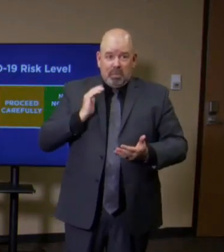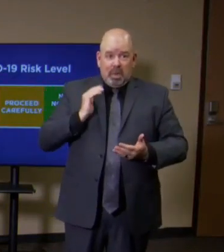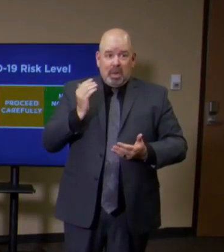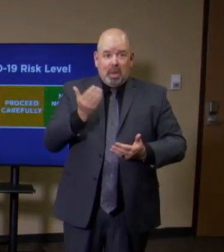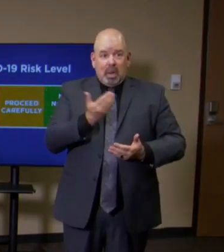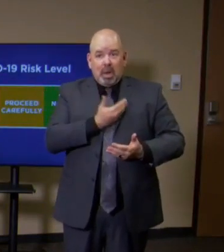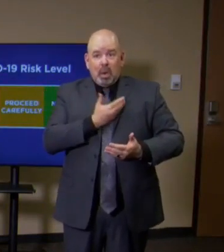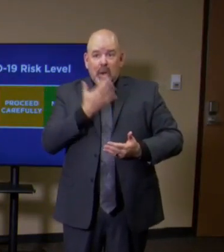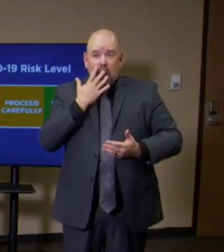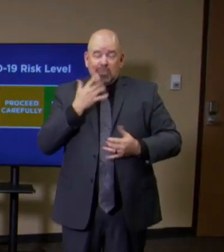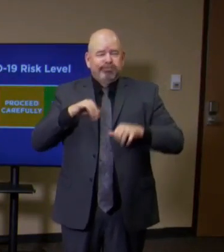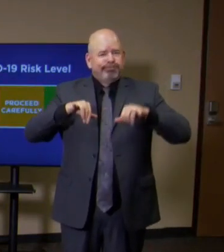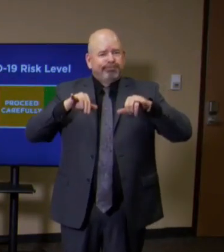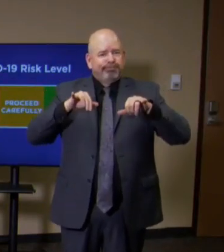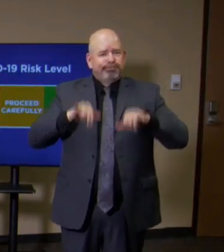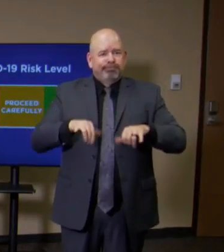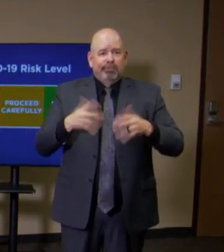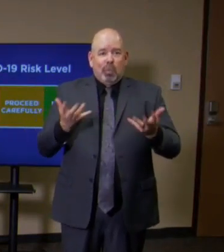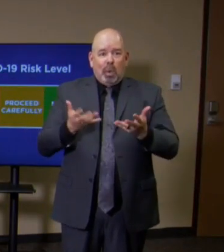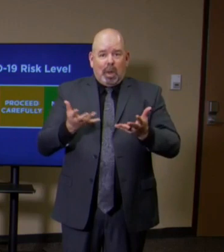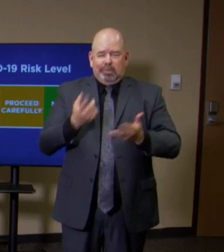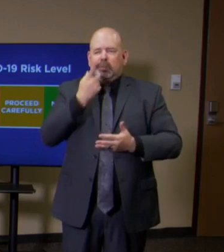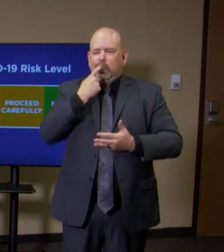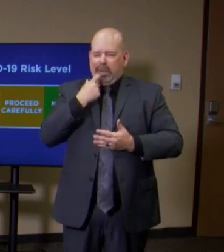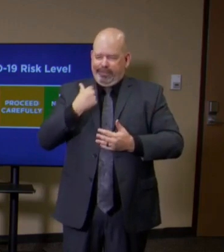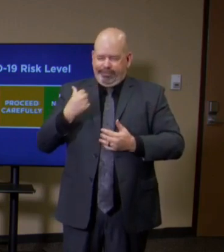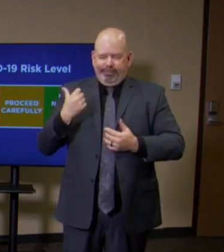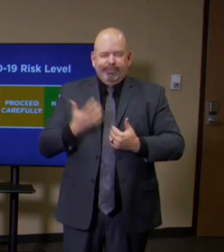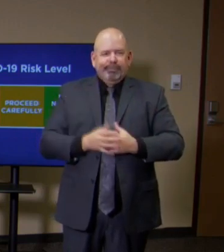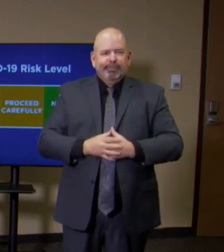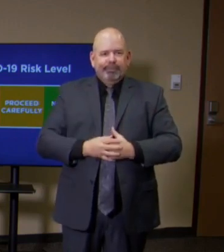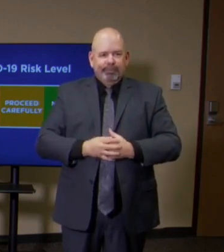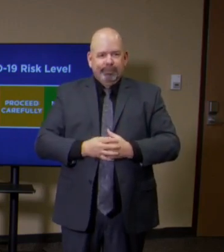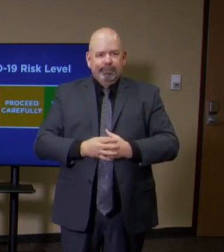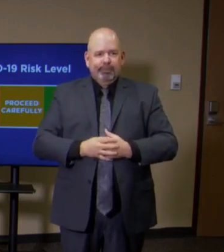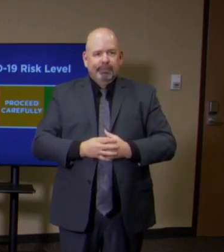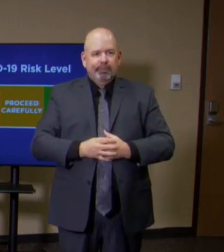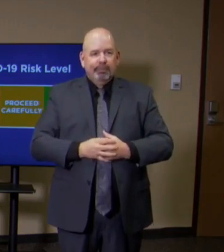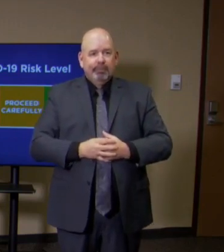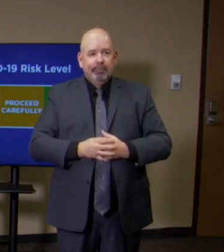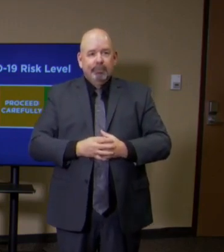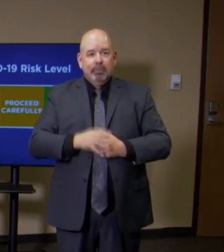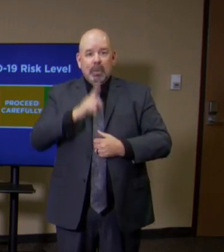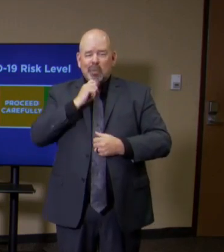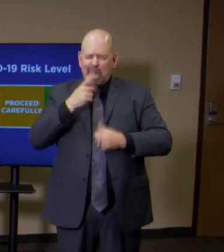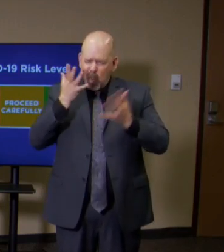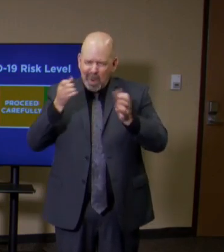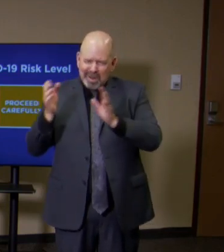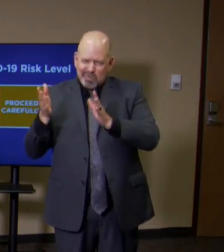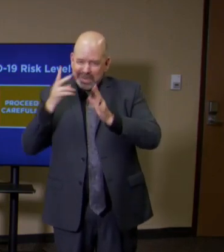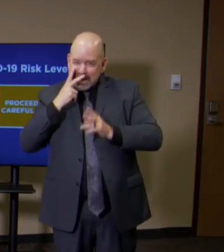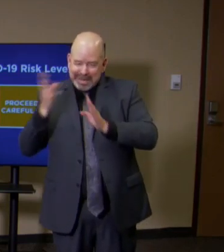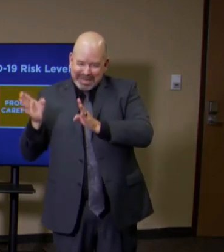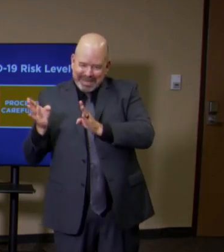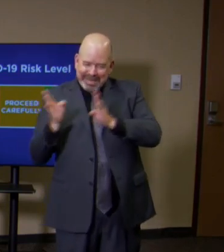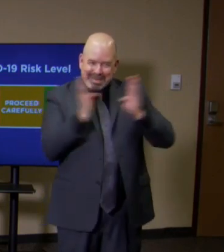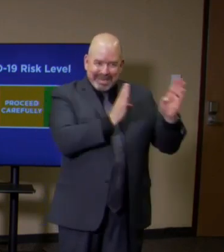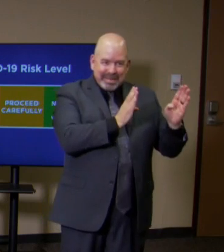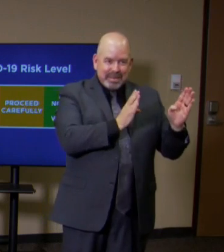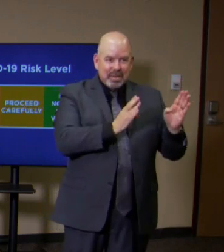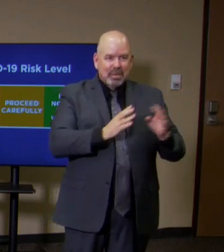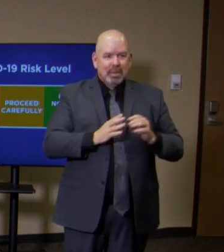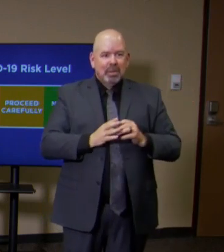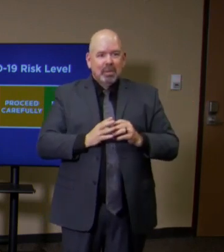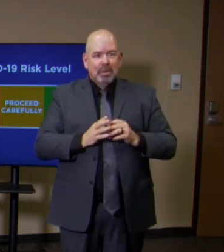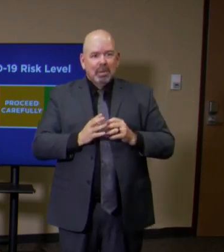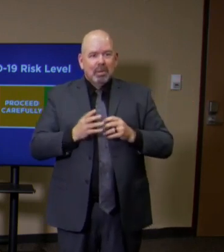The indicators that we're looking for to move from red to orange are, I'll show you our current status on some of